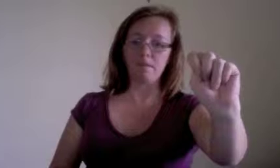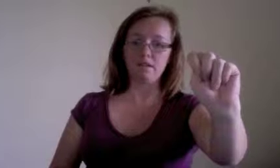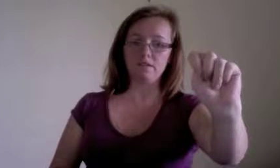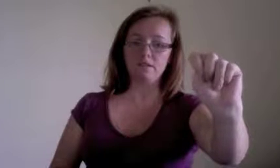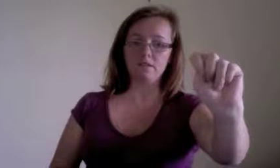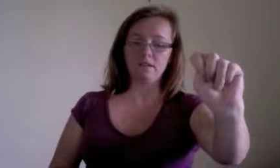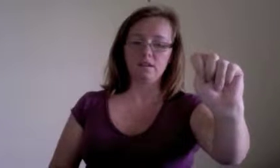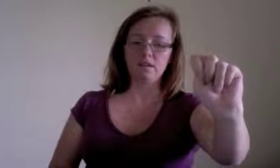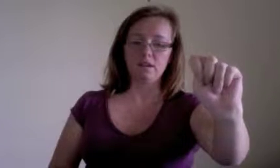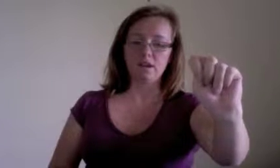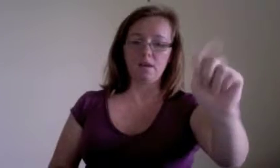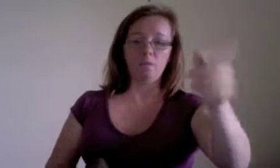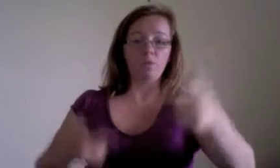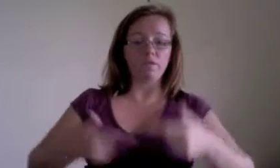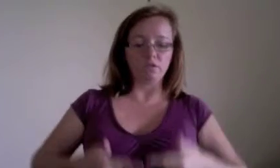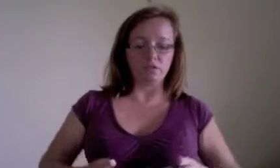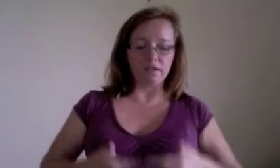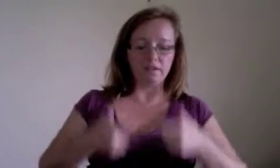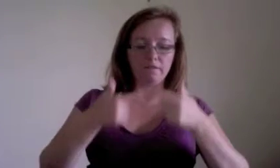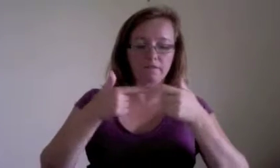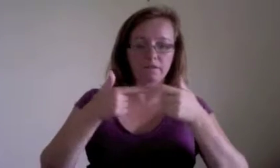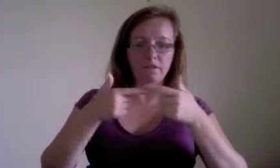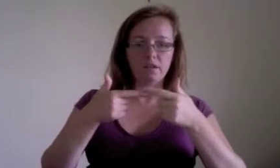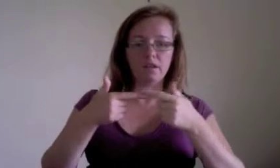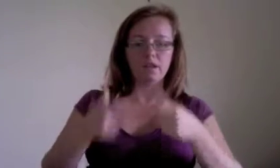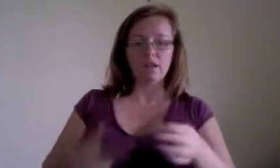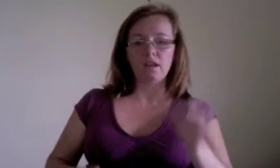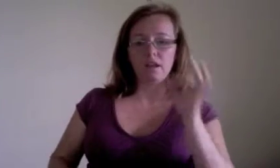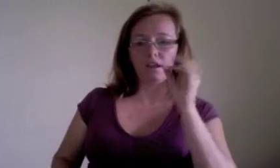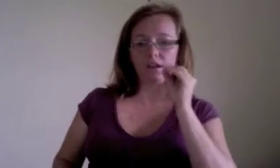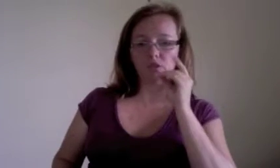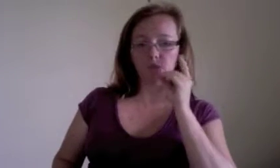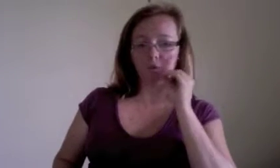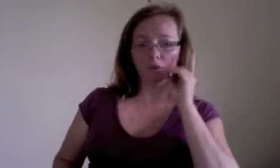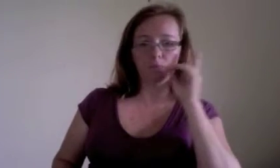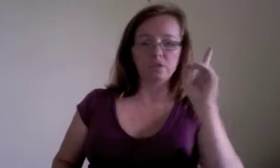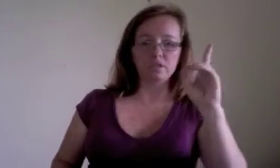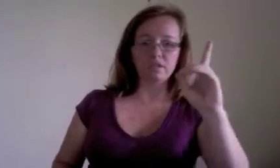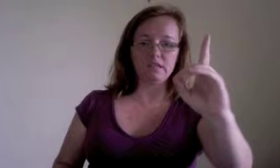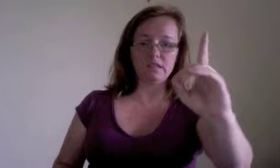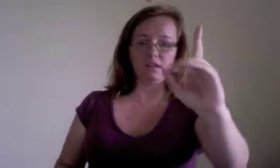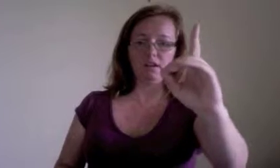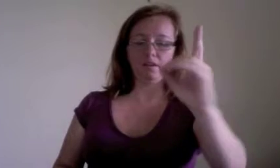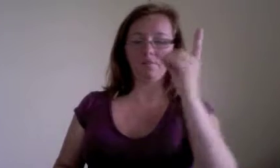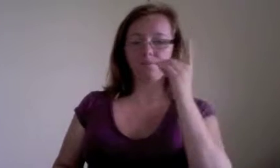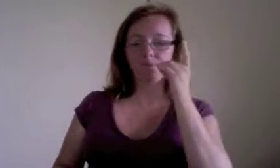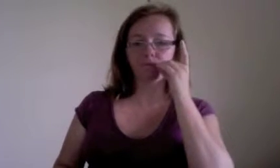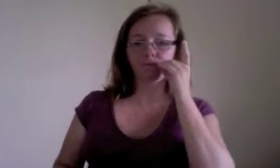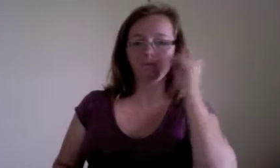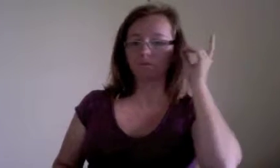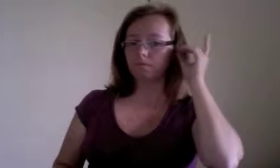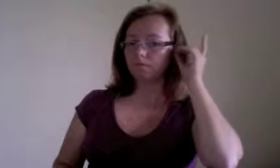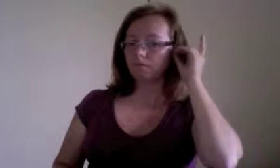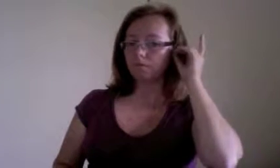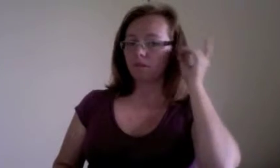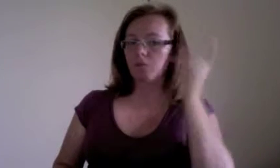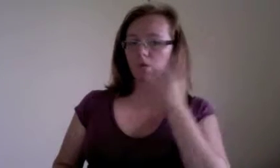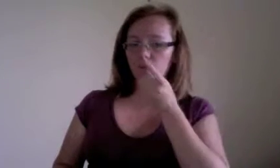apartment, or if you live in a dorm, which is the D, where you